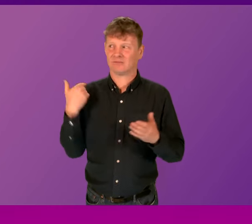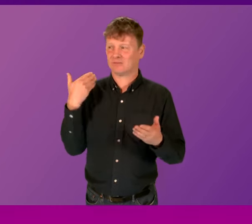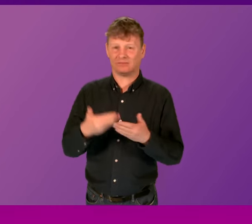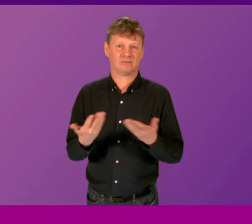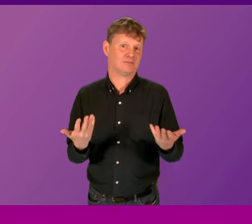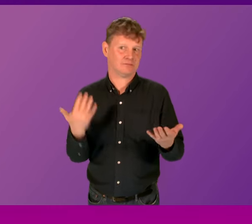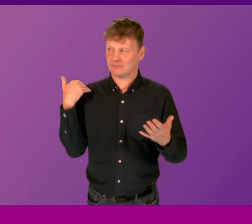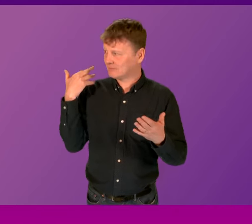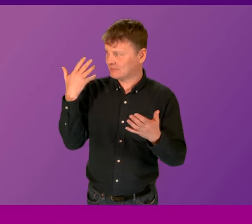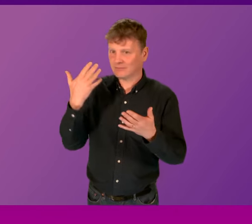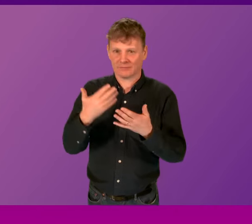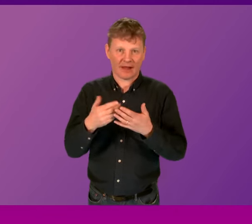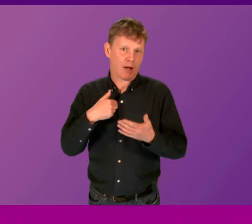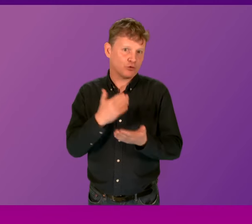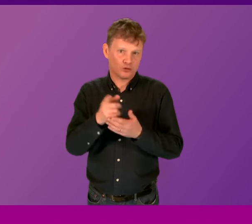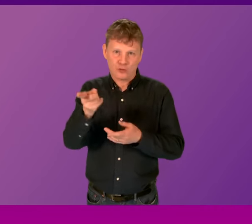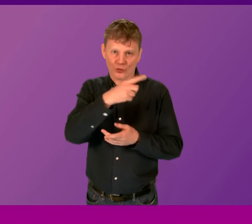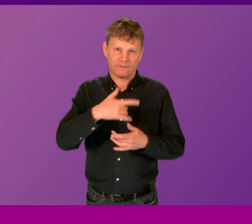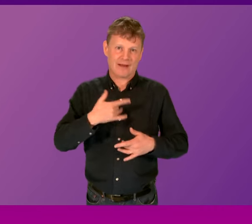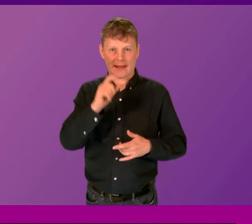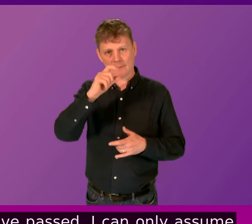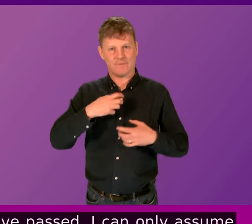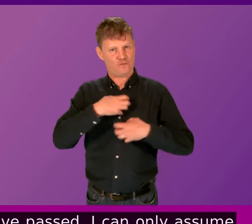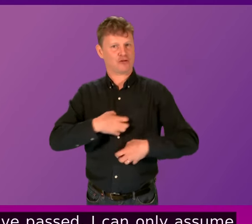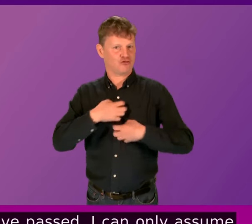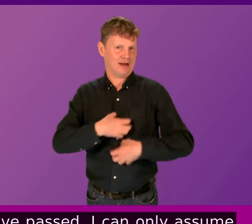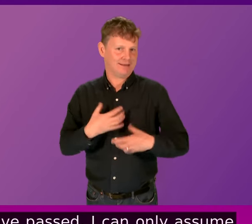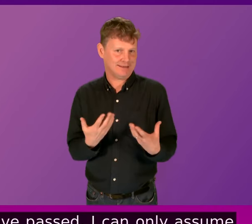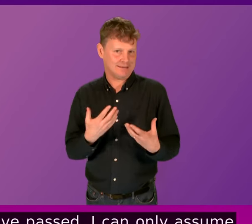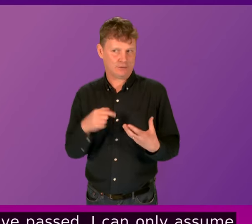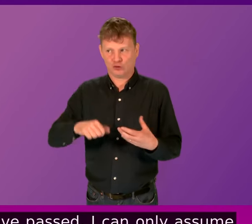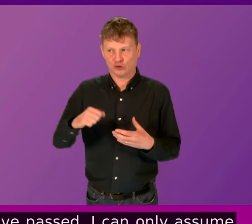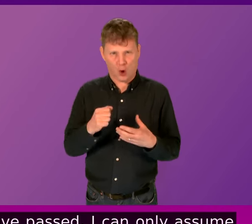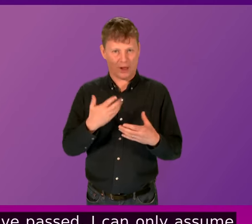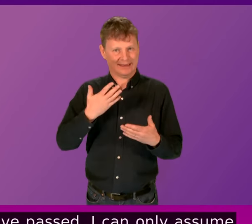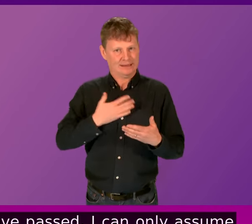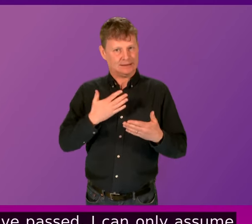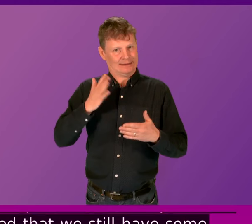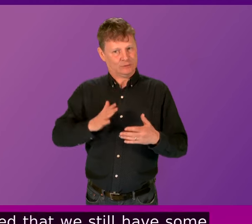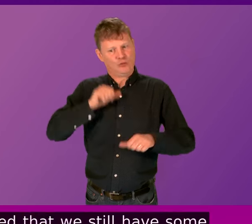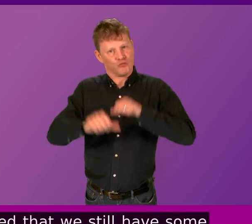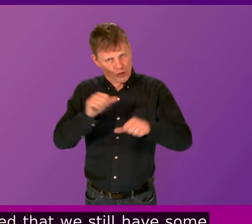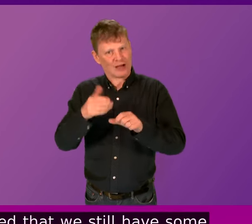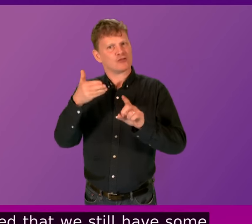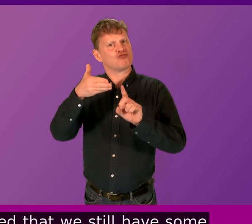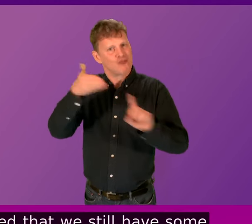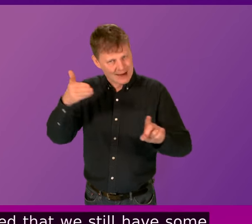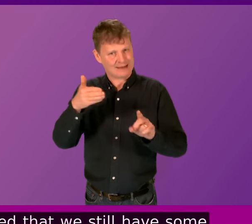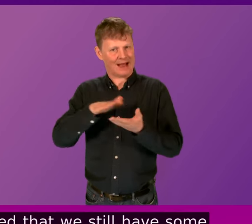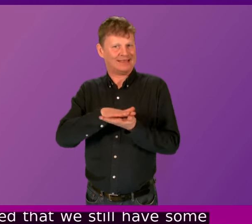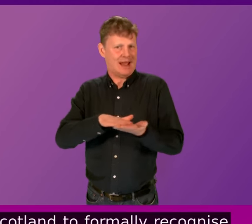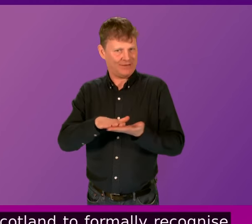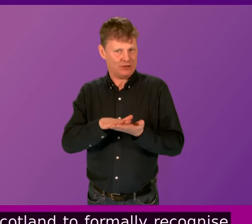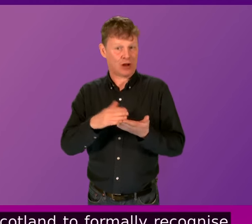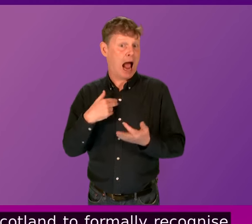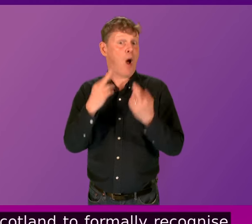only assume that many will feel frustrated that we still have some progress to make here in Scotland to formally recognise the definition, and I hope we're